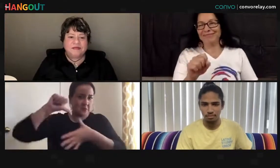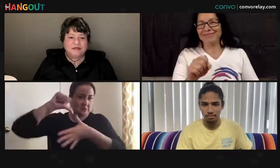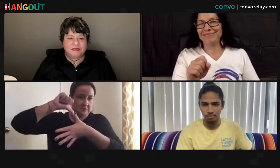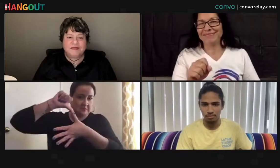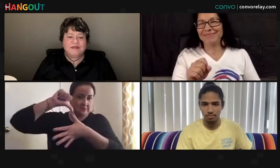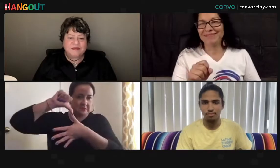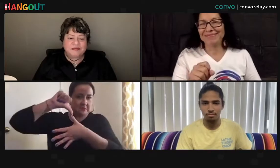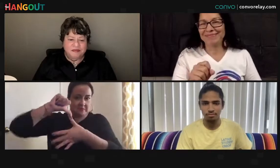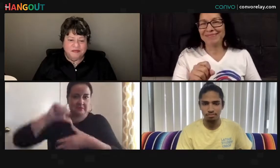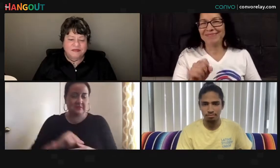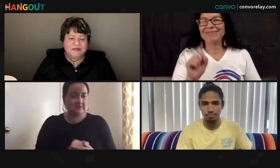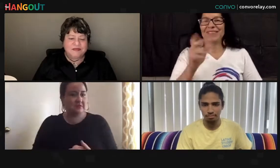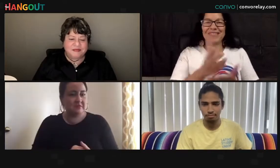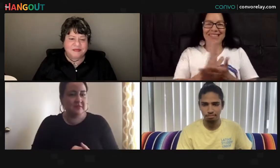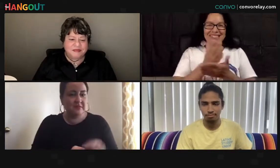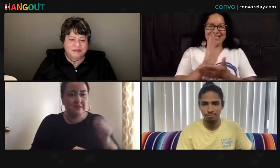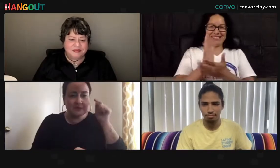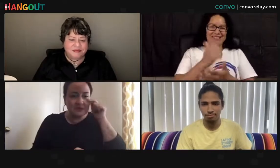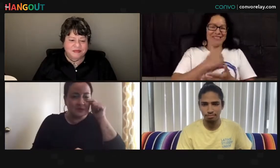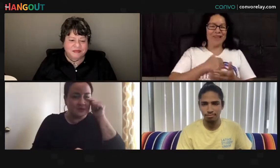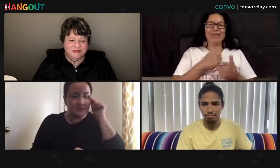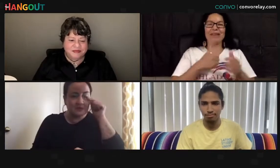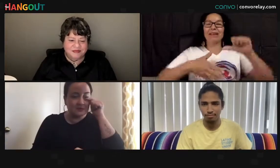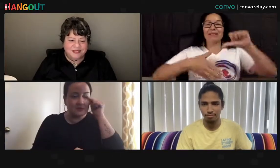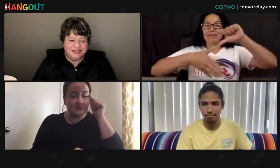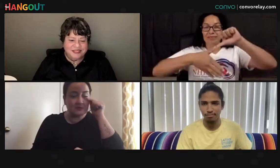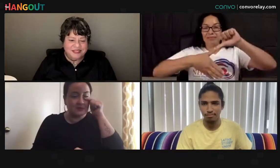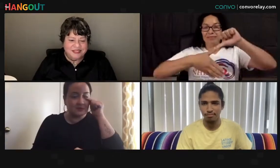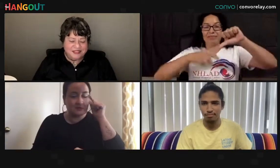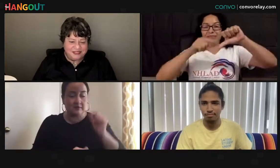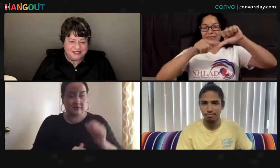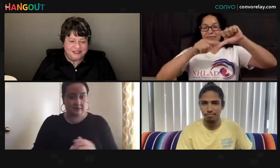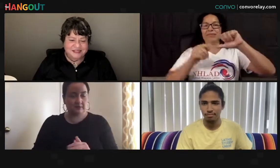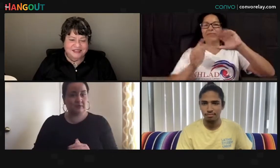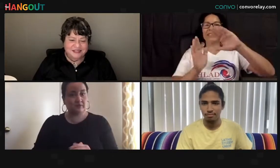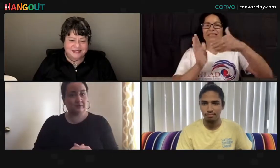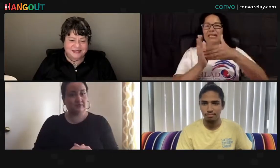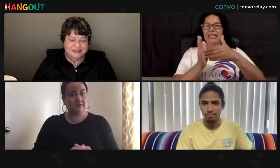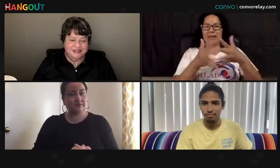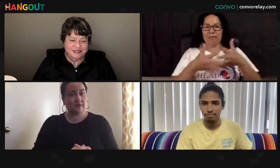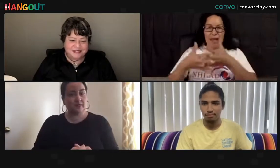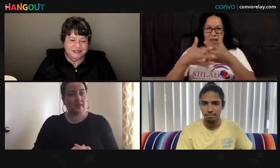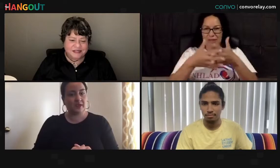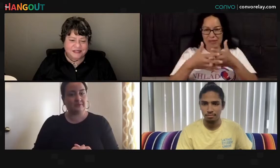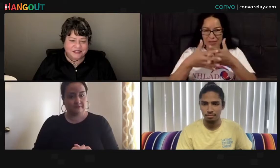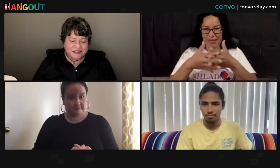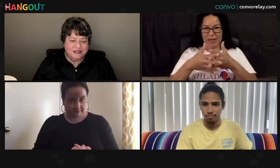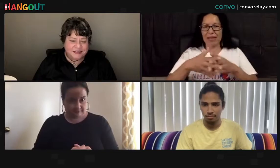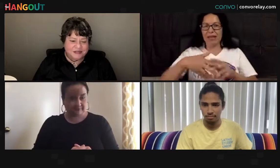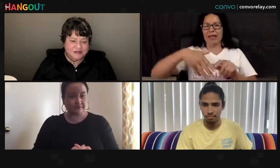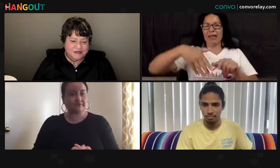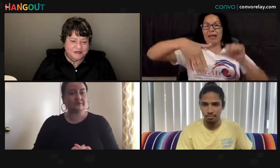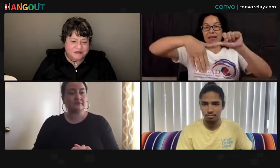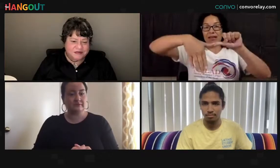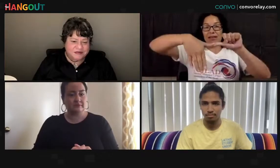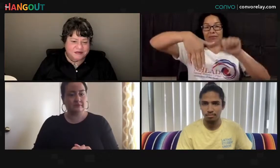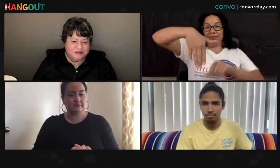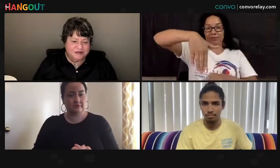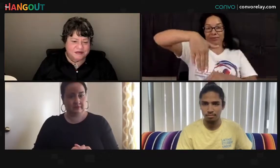America. Melissa, and I want to clarify that sign. That sign is Central America. So there's Central America, which is the middle